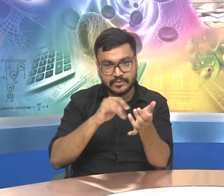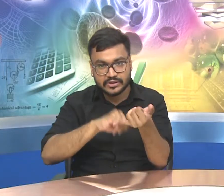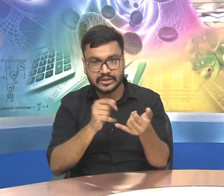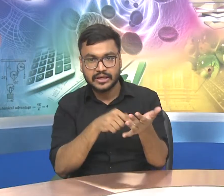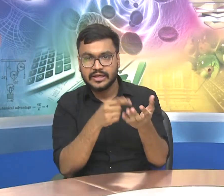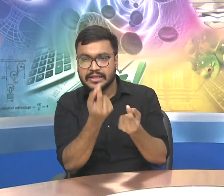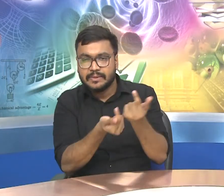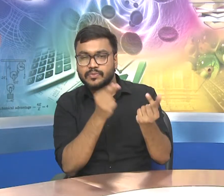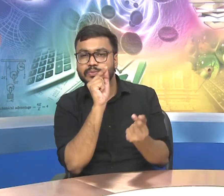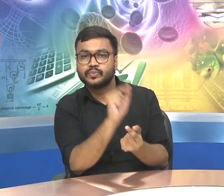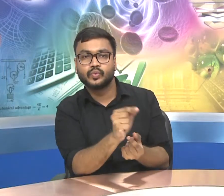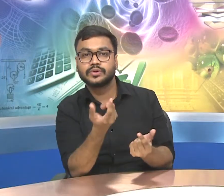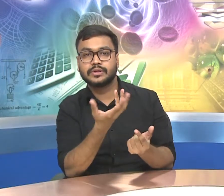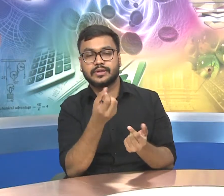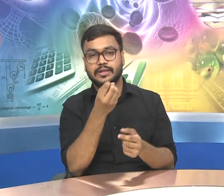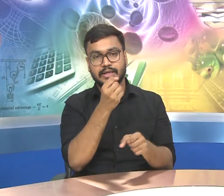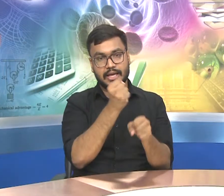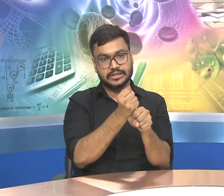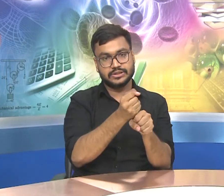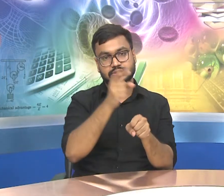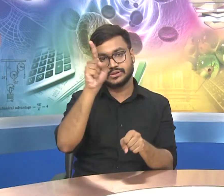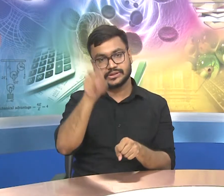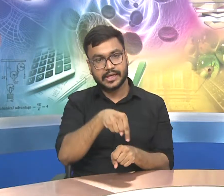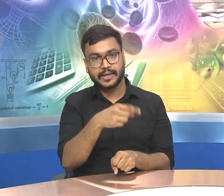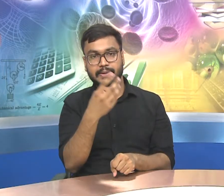or calories per unit area.